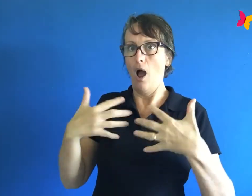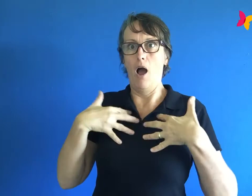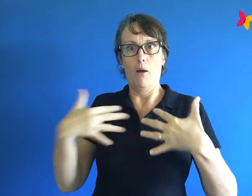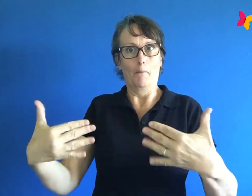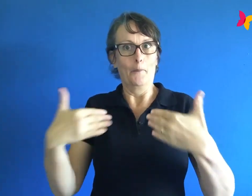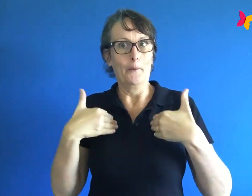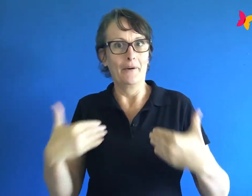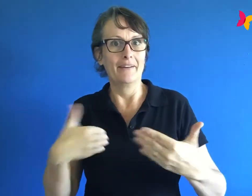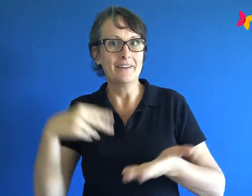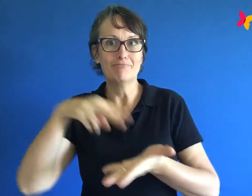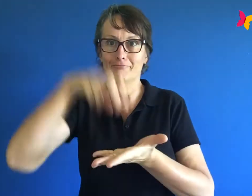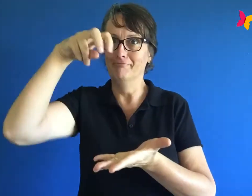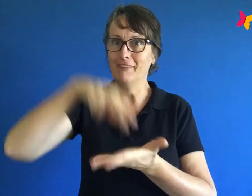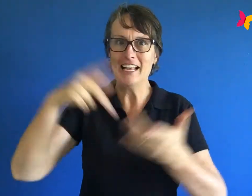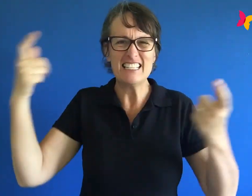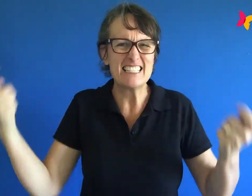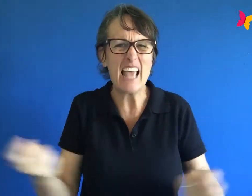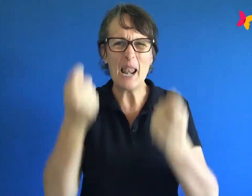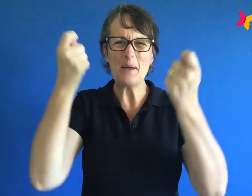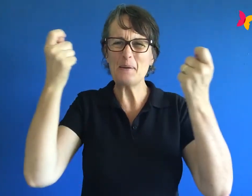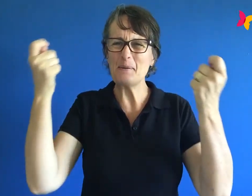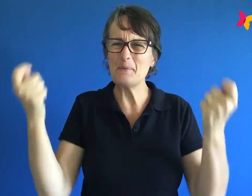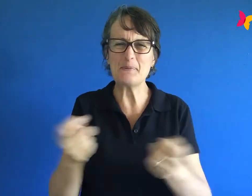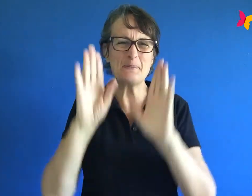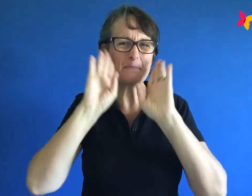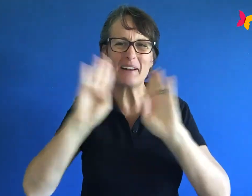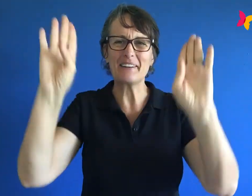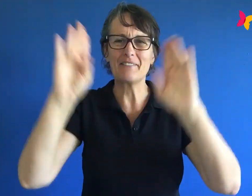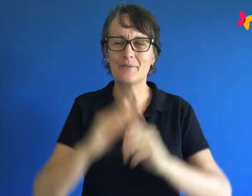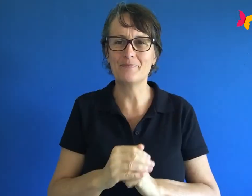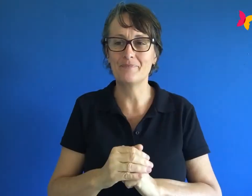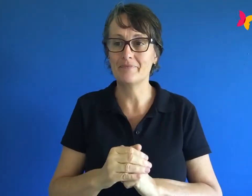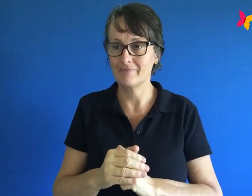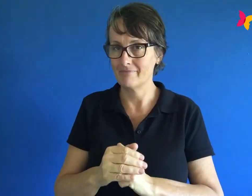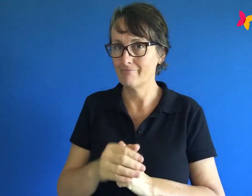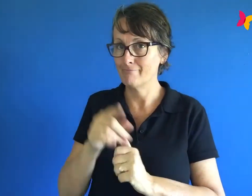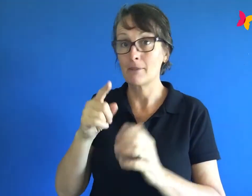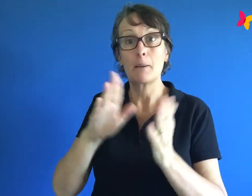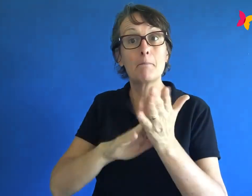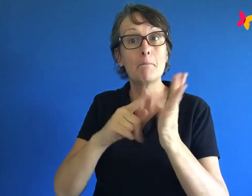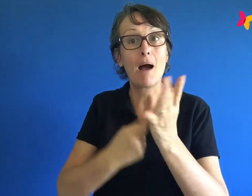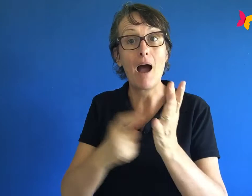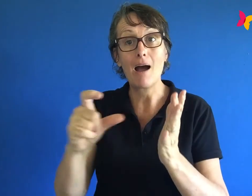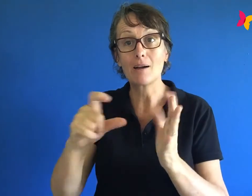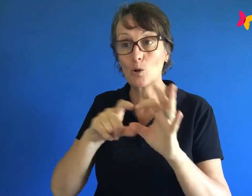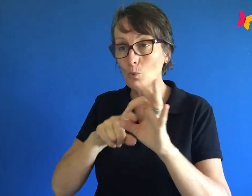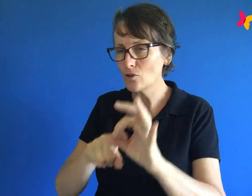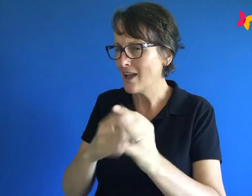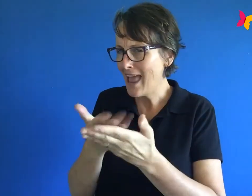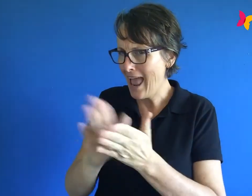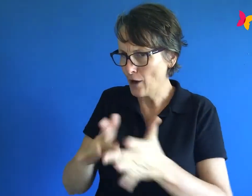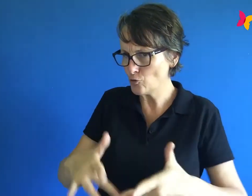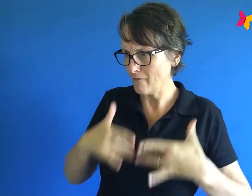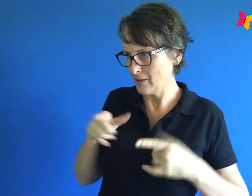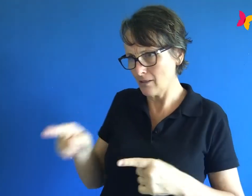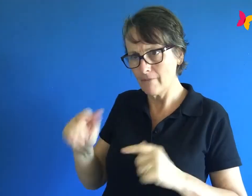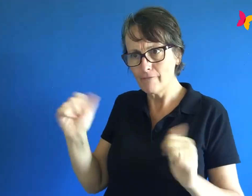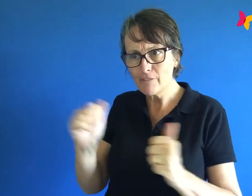celebration was huge. How did you feel when you finished school? To be honest, enormous relief. I can